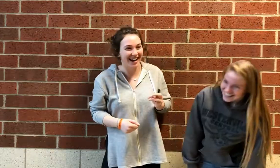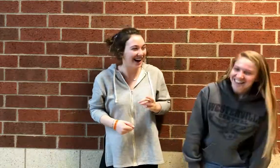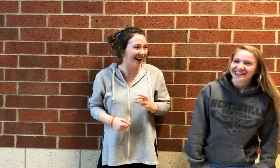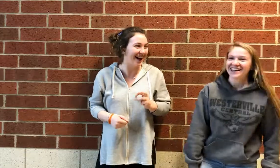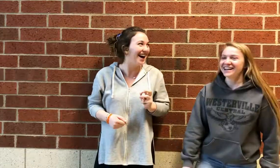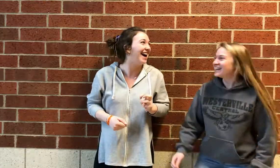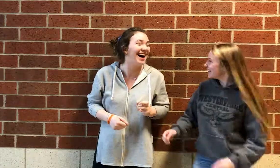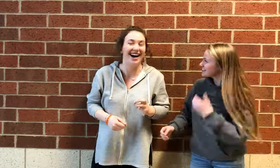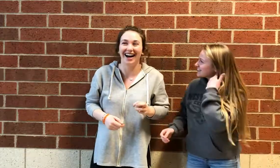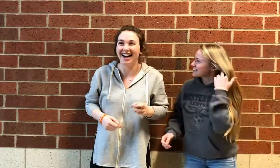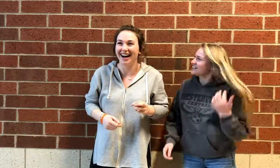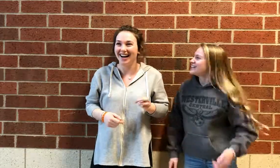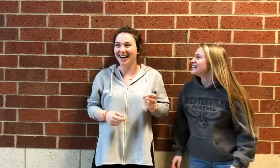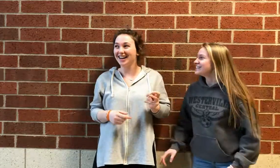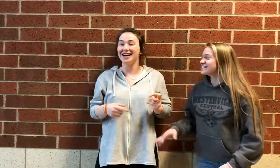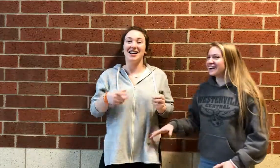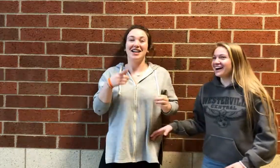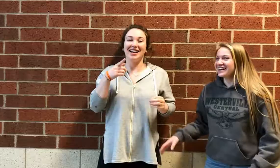Okay. 1, 2, 3, go. You order.